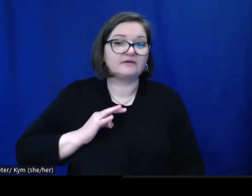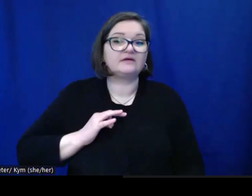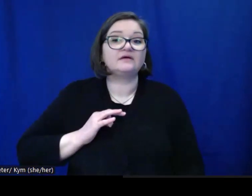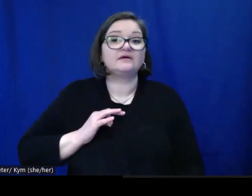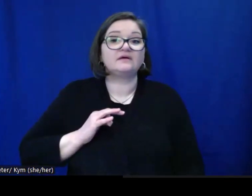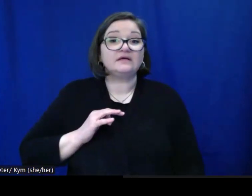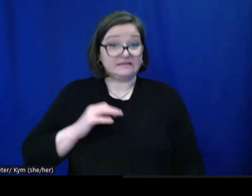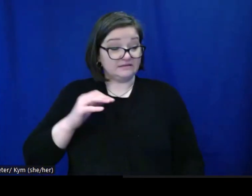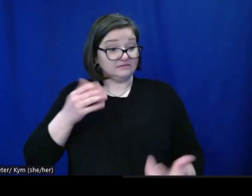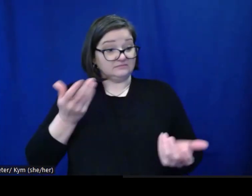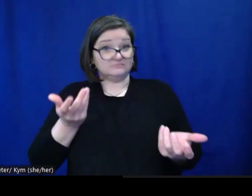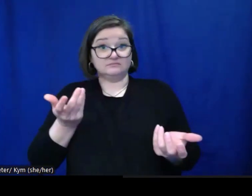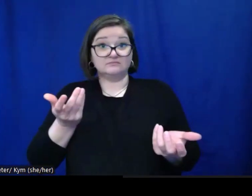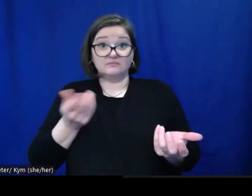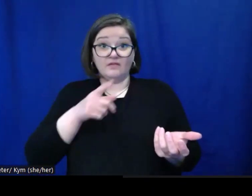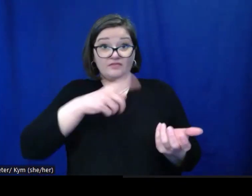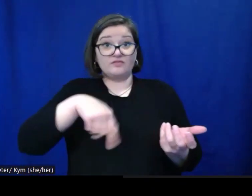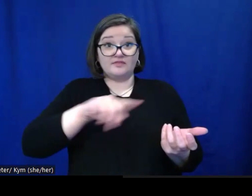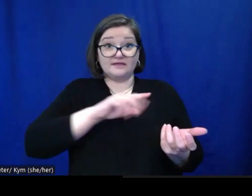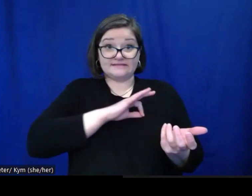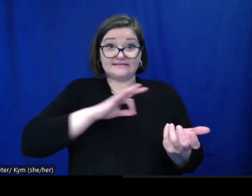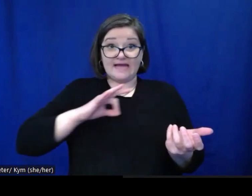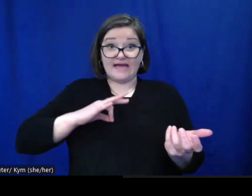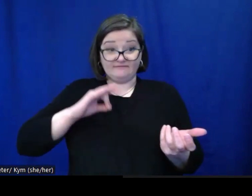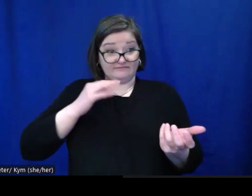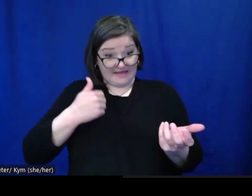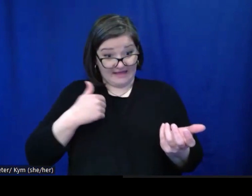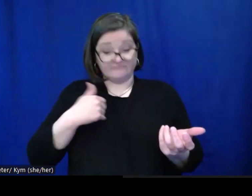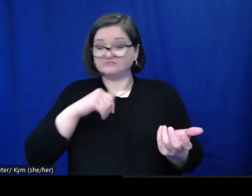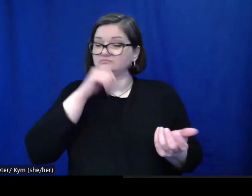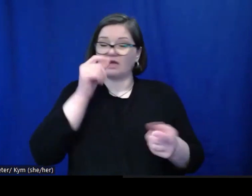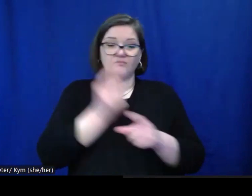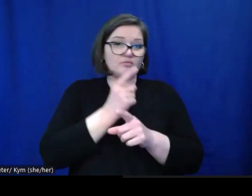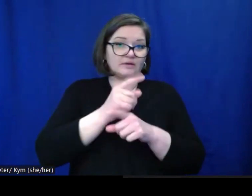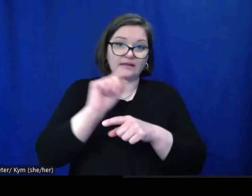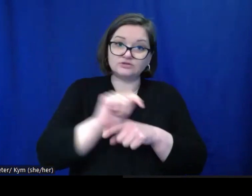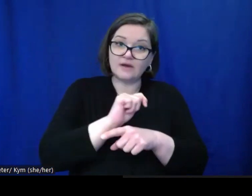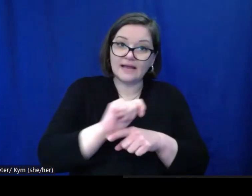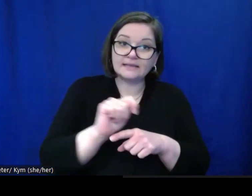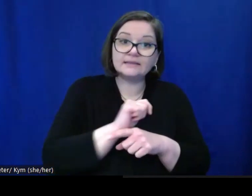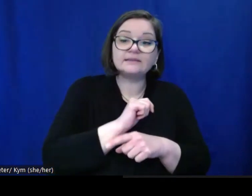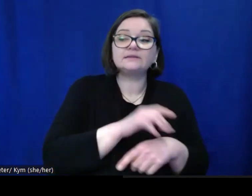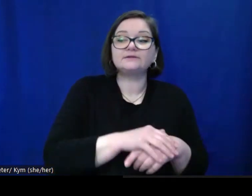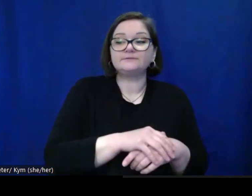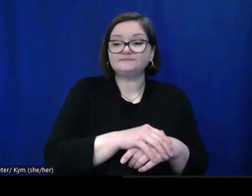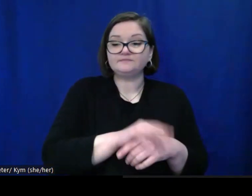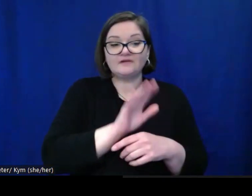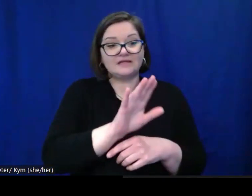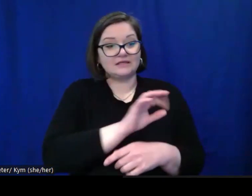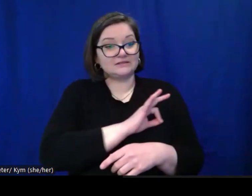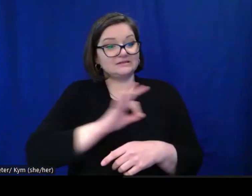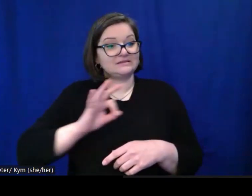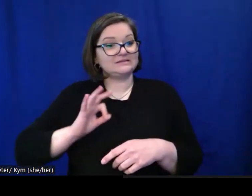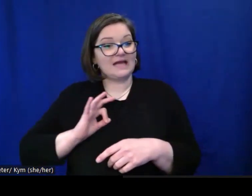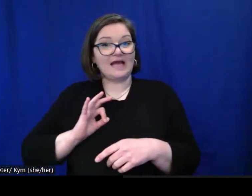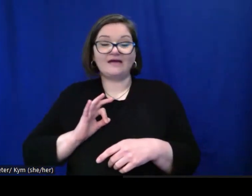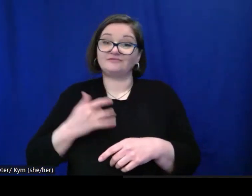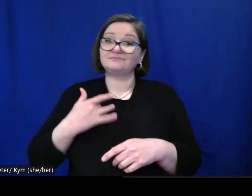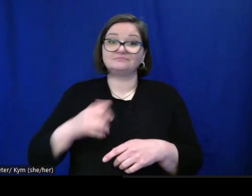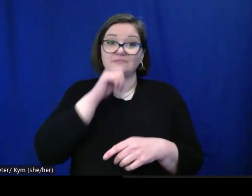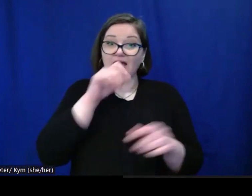have aren't adequately trained. The staff that they have are often not